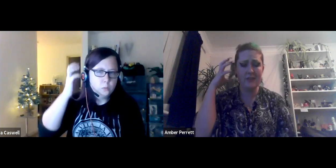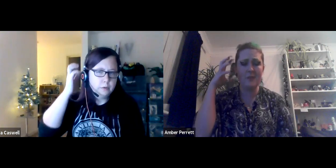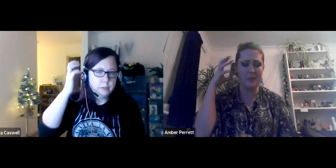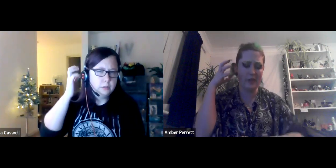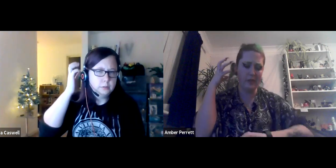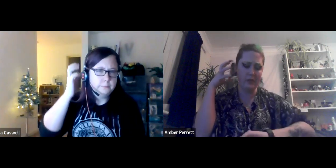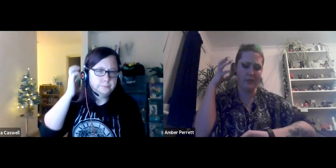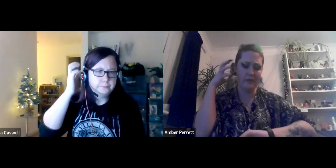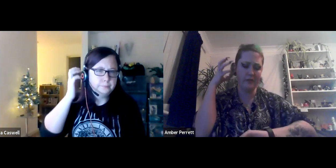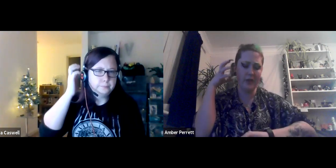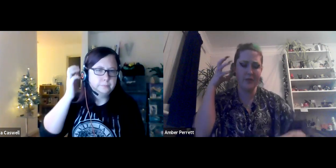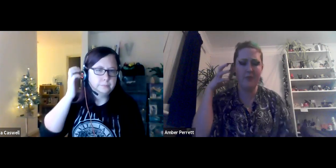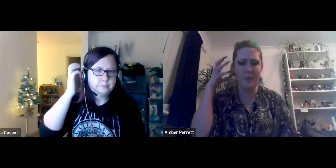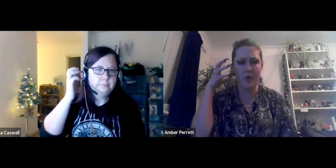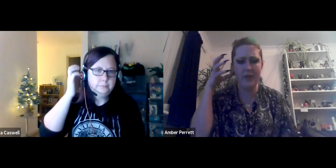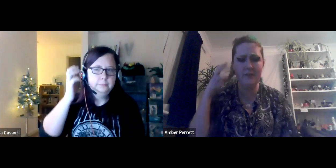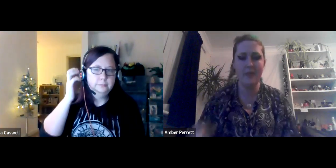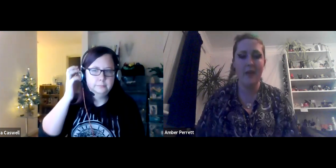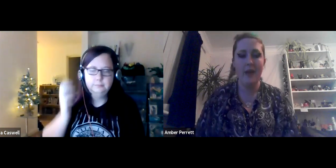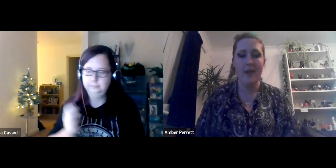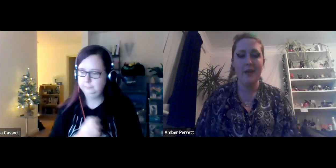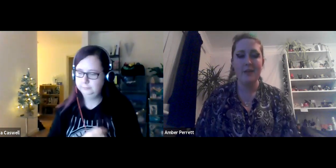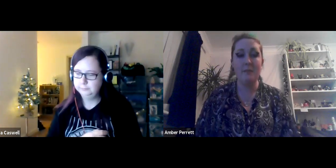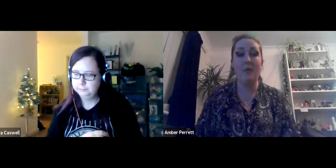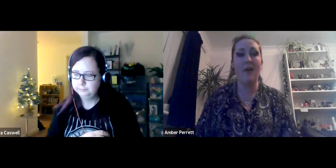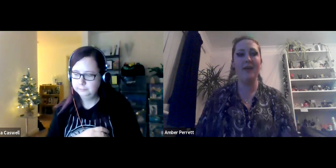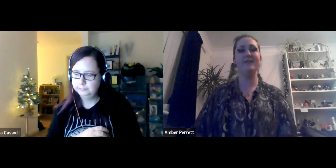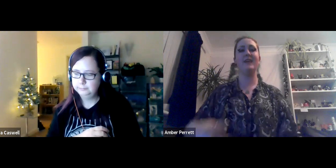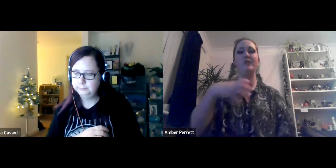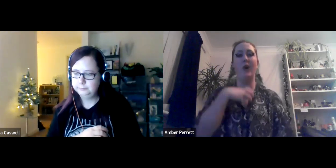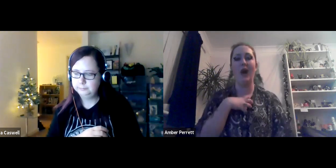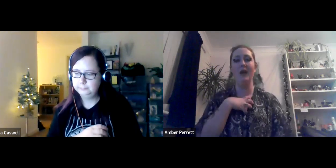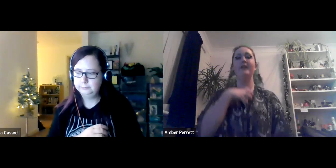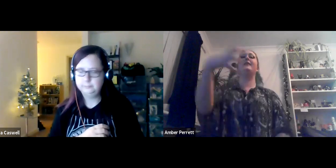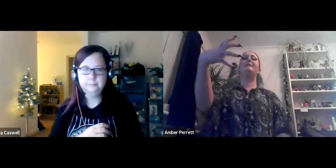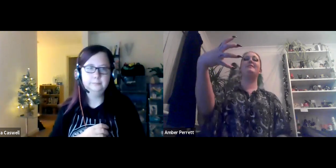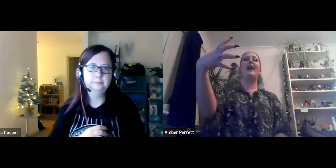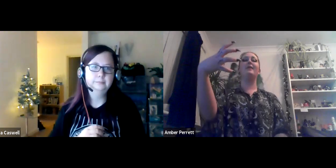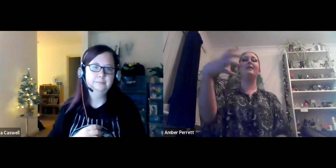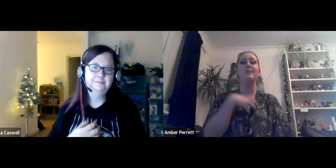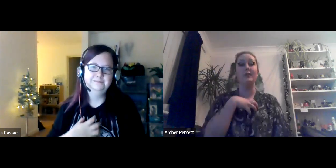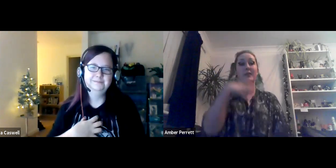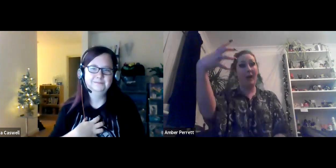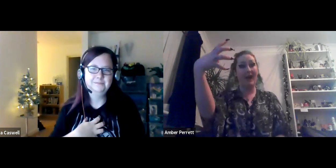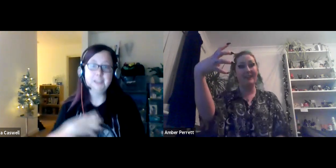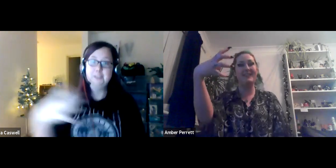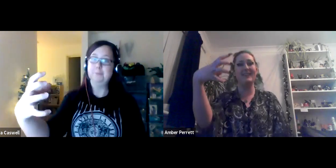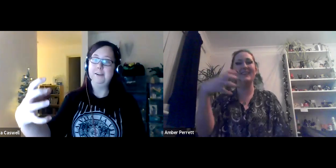suppose all your thoughts are concerned. Worried. Surprised is your heart leaps out. So you're surprised.